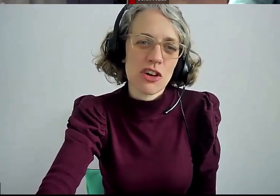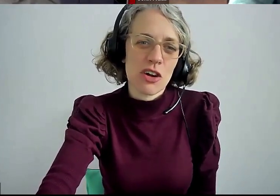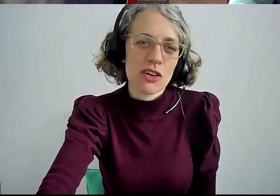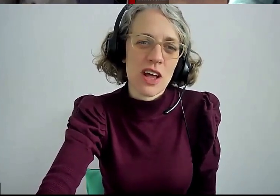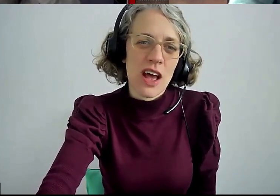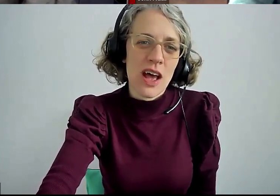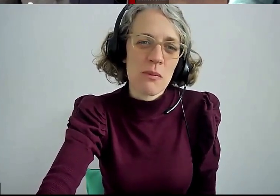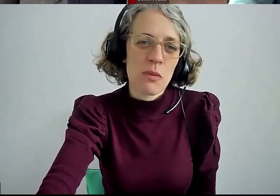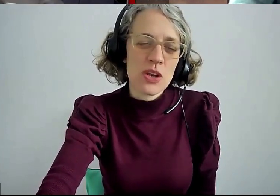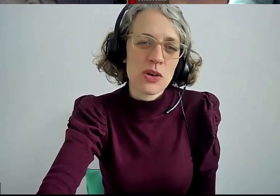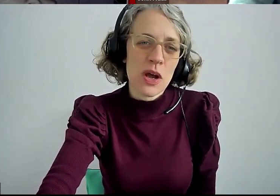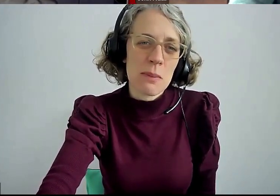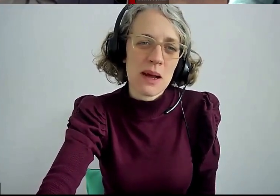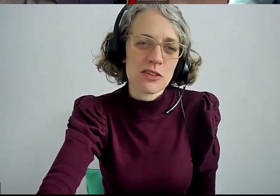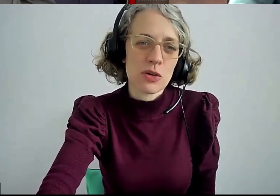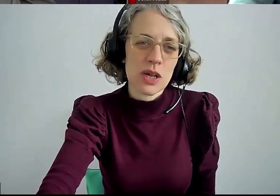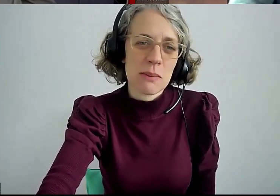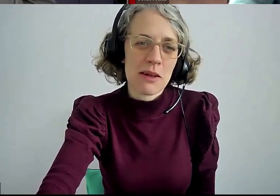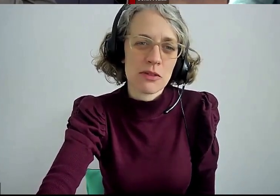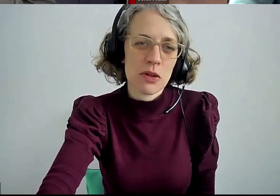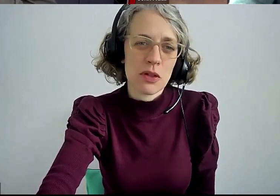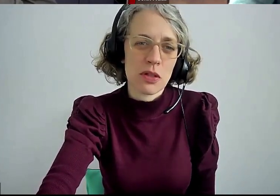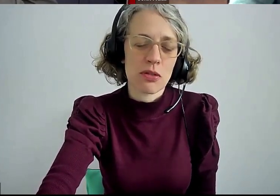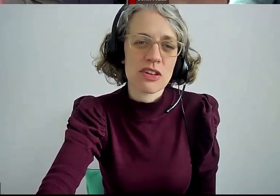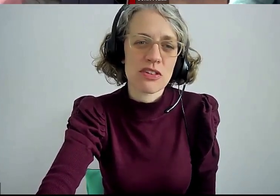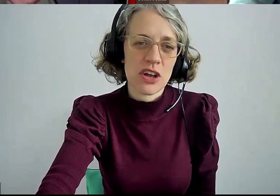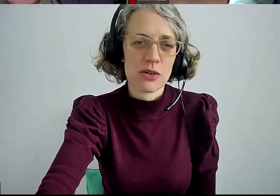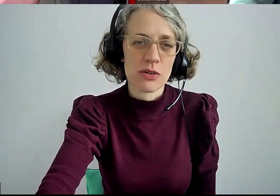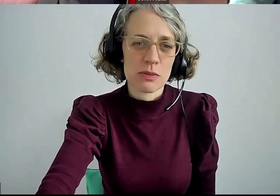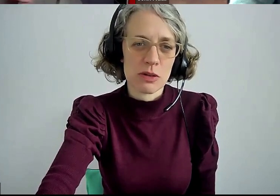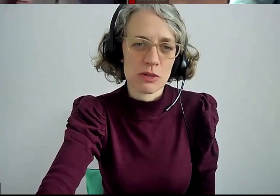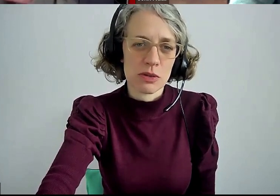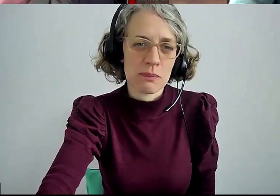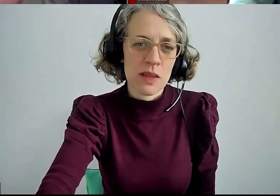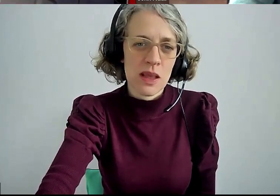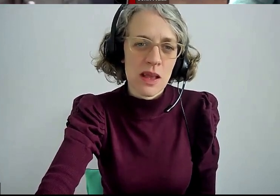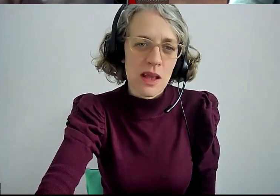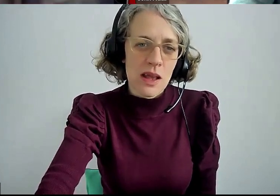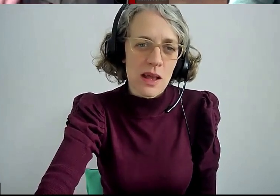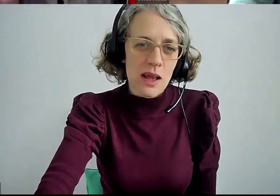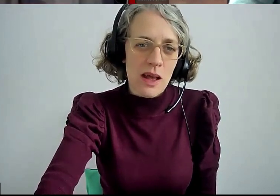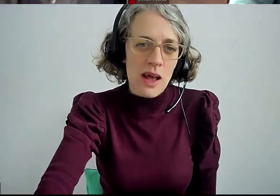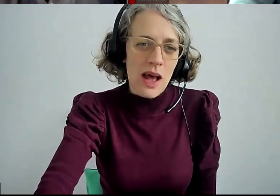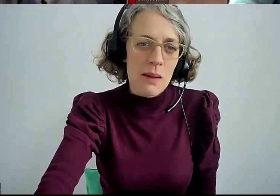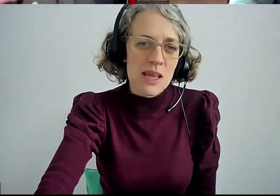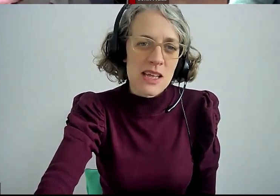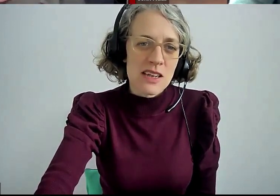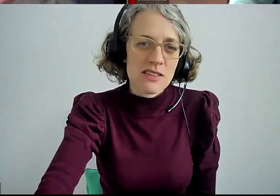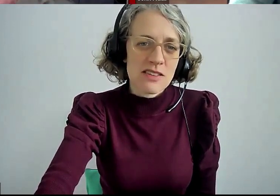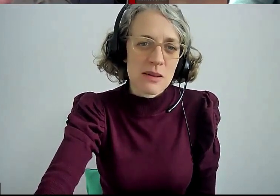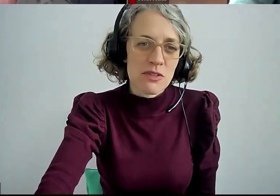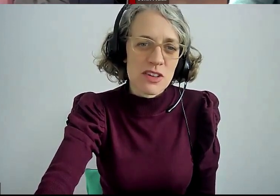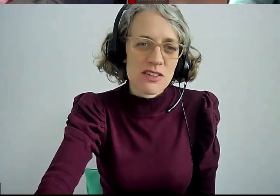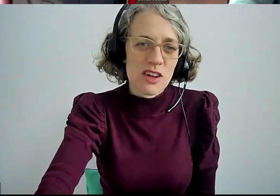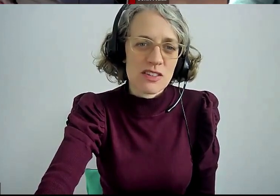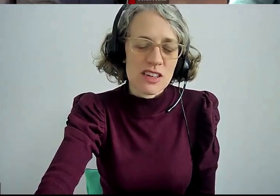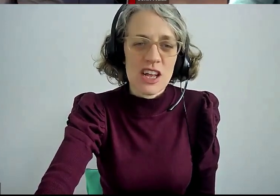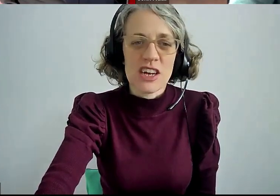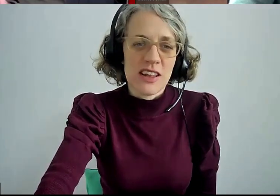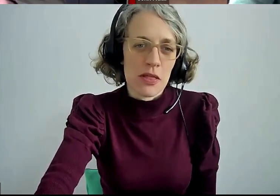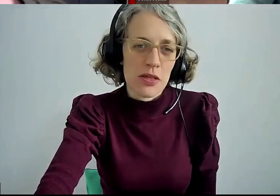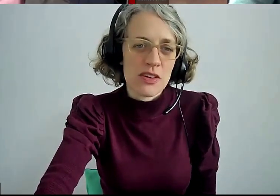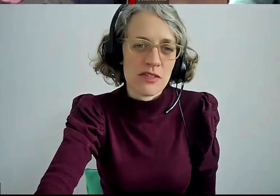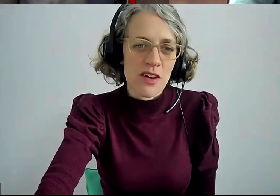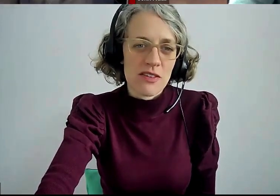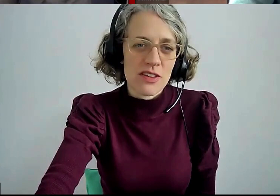So John, when you go back to talking about the 3 circles model, I mean, some of us started